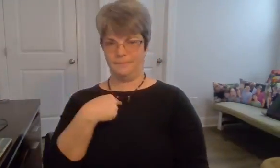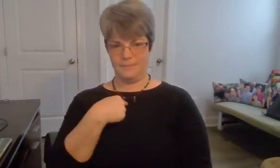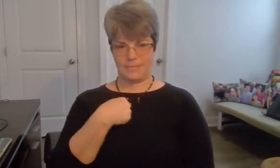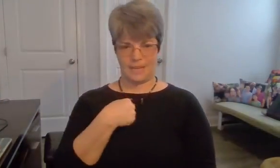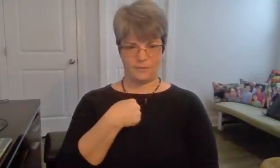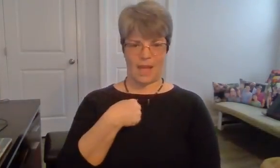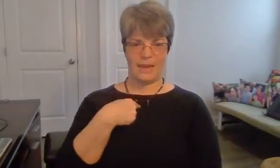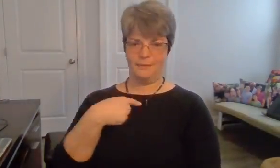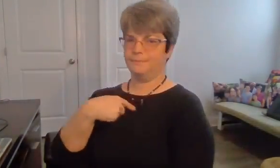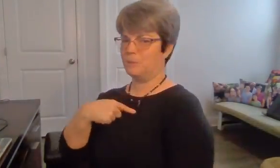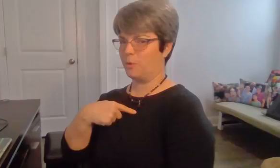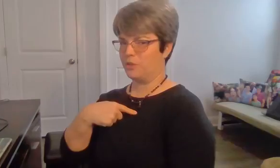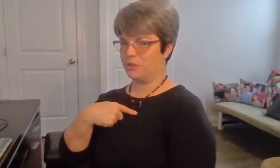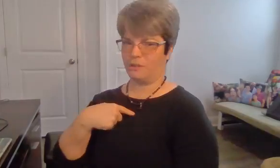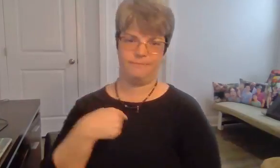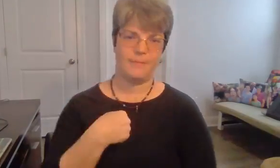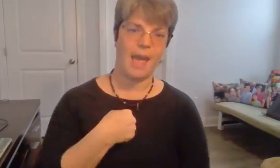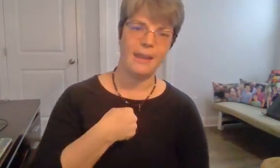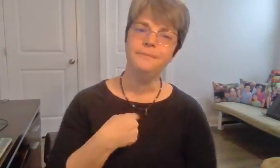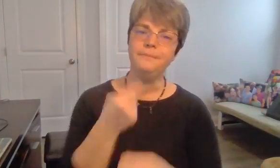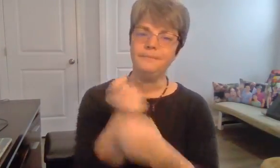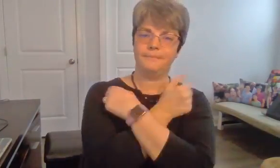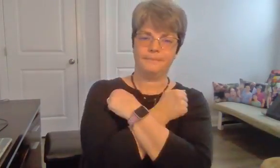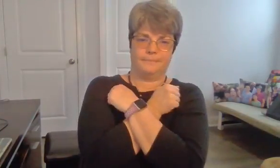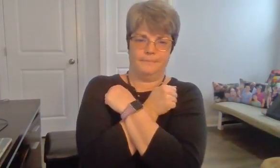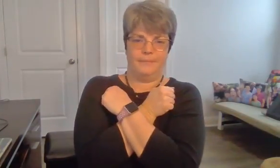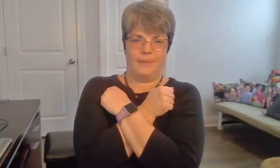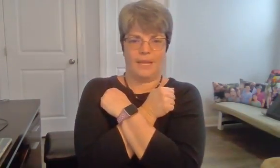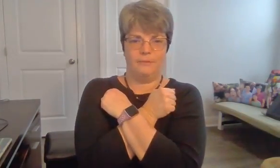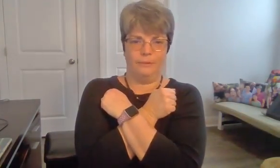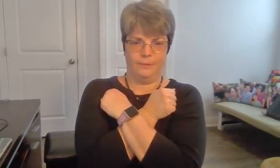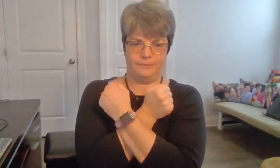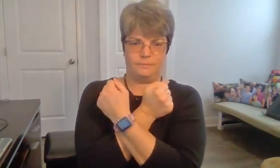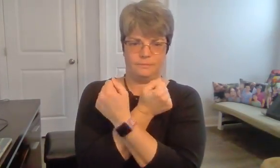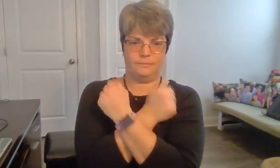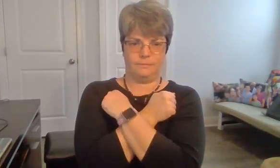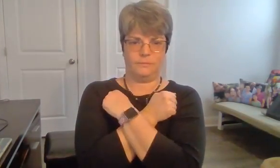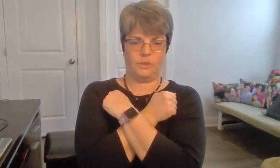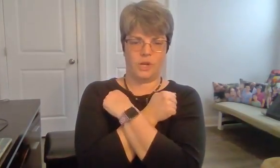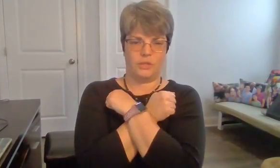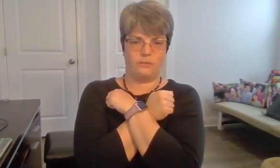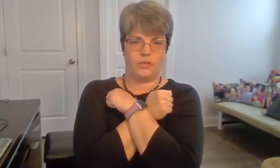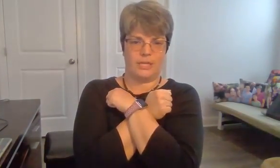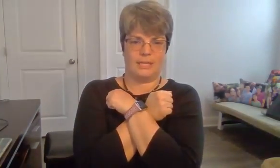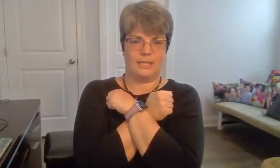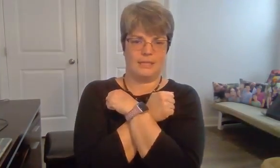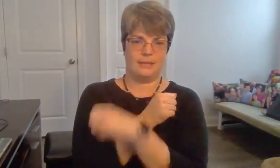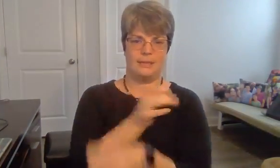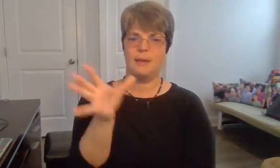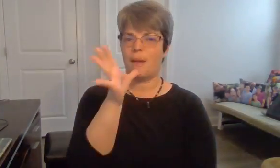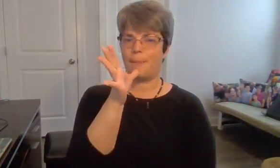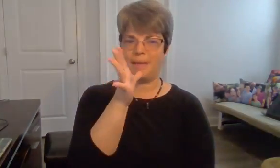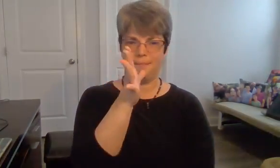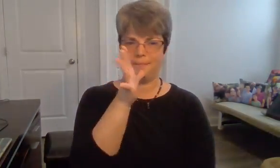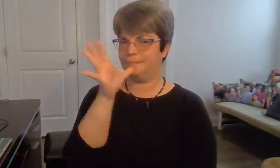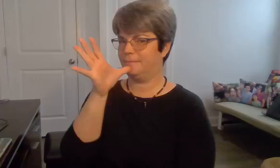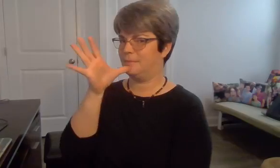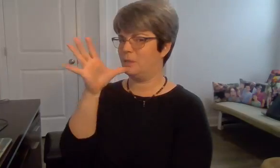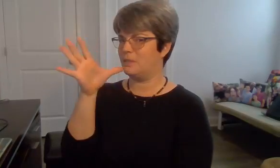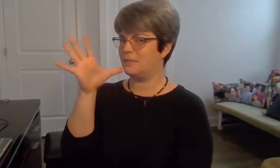the sign for I, just point to yourself. I love, crossed over your chest like this, mommy. So it's a